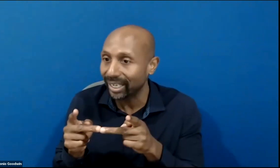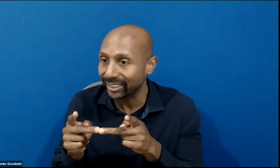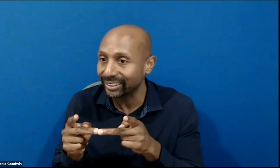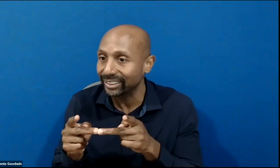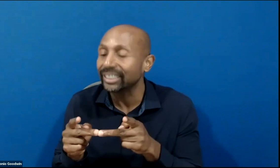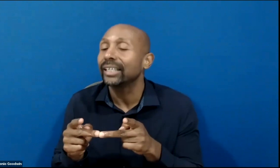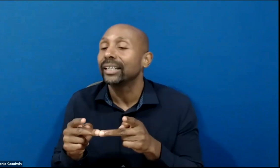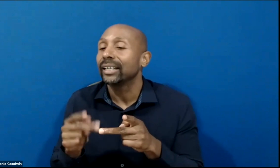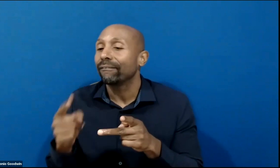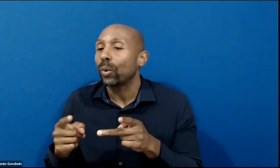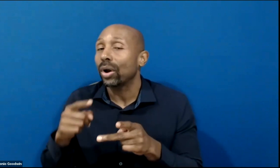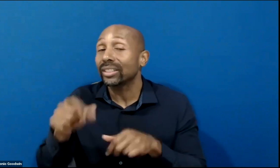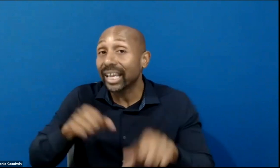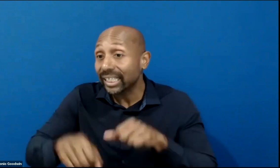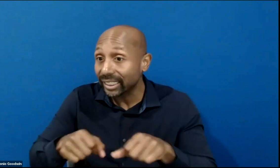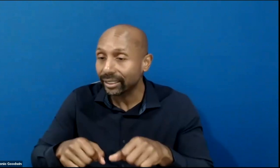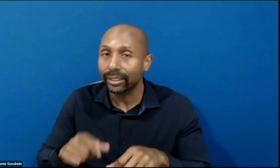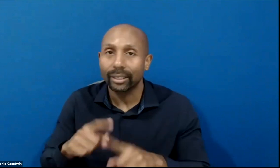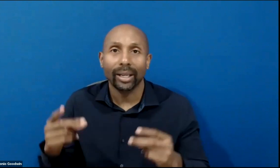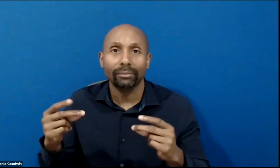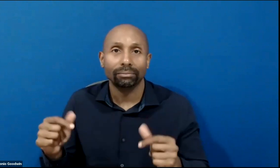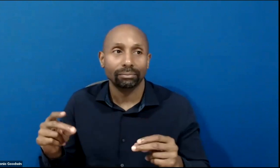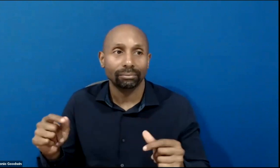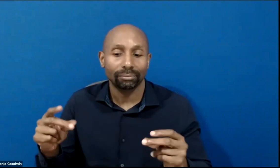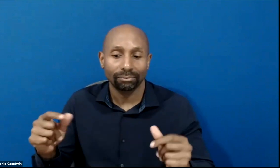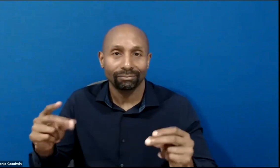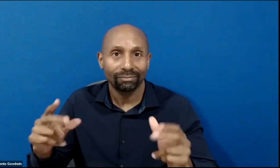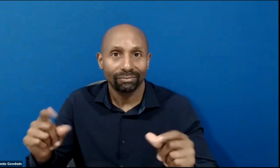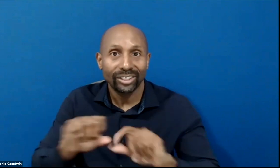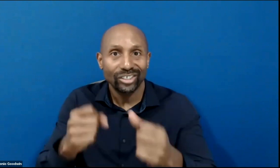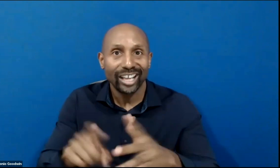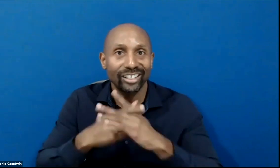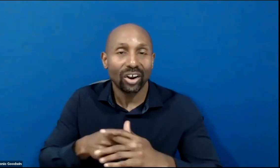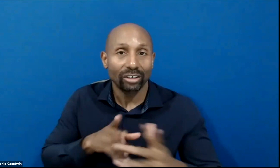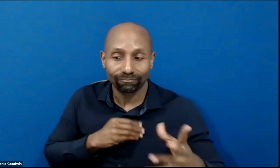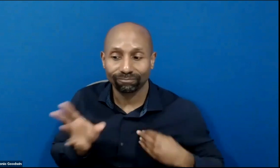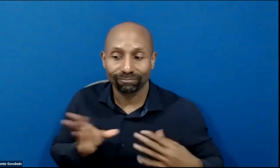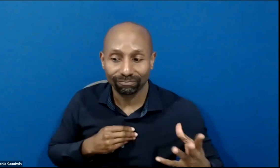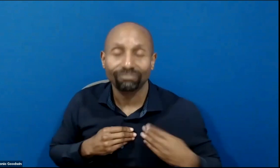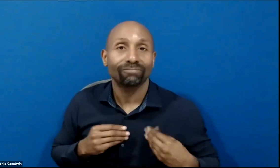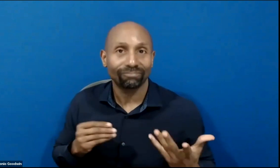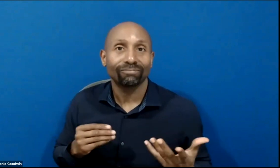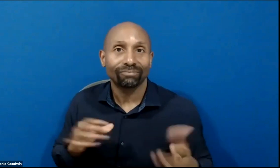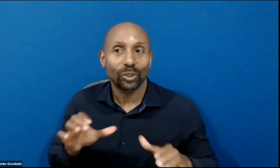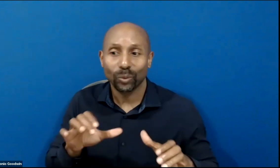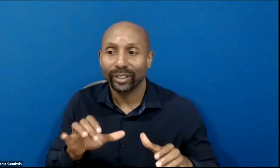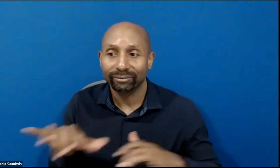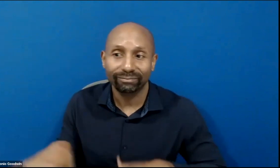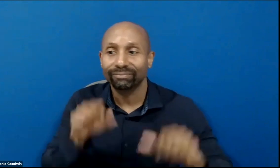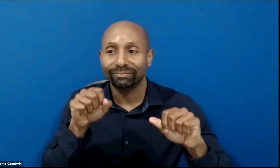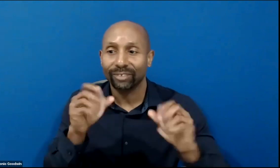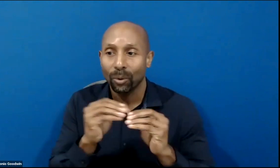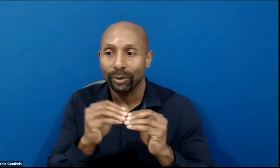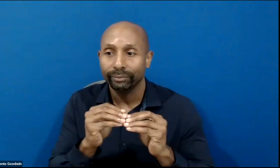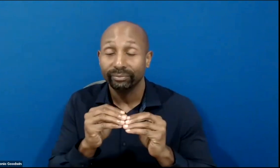fast accepted by the society. And it grew alone. It grew with no